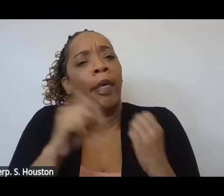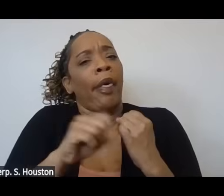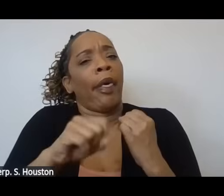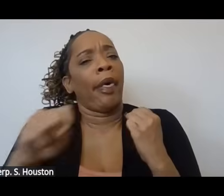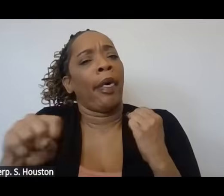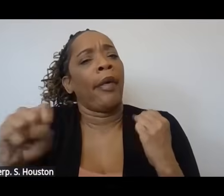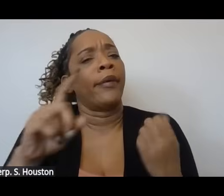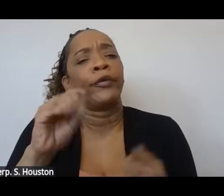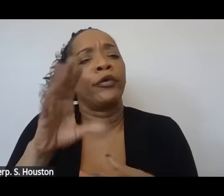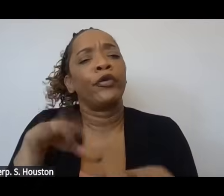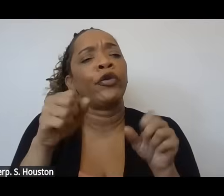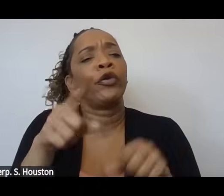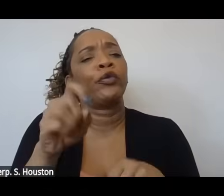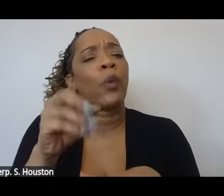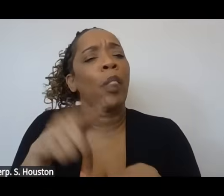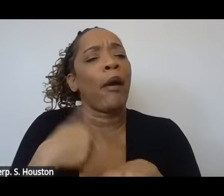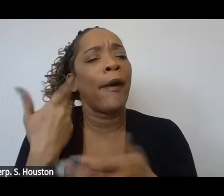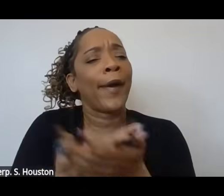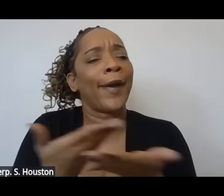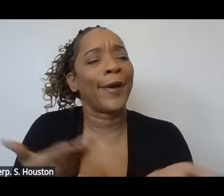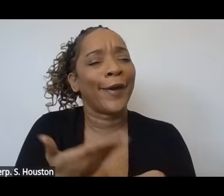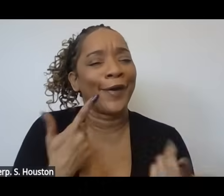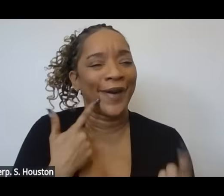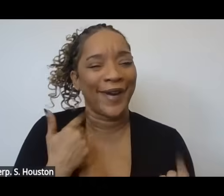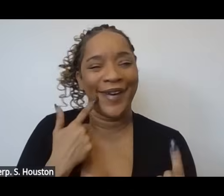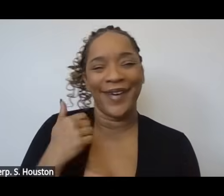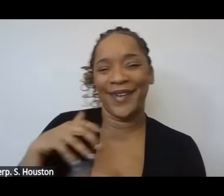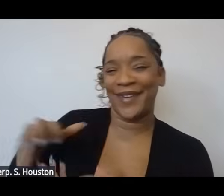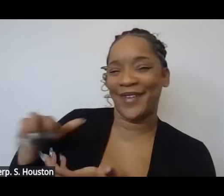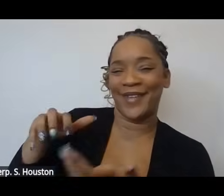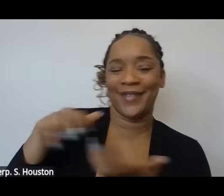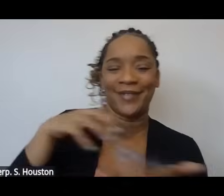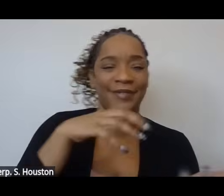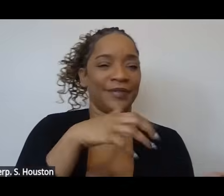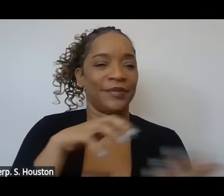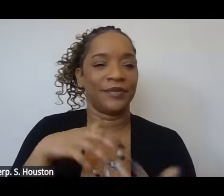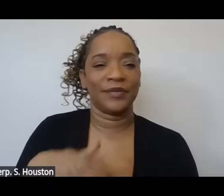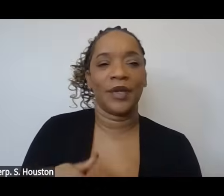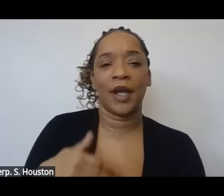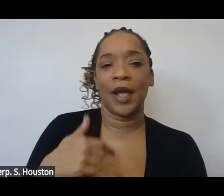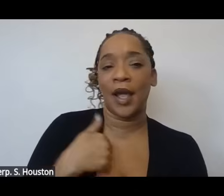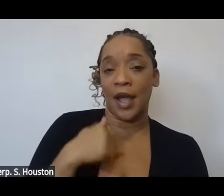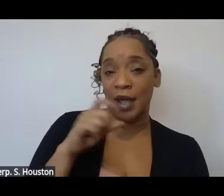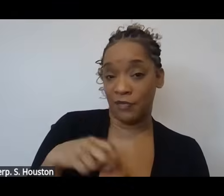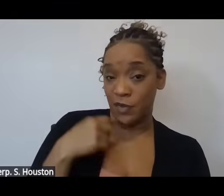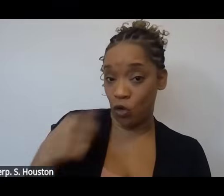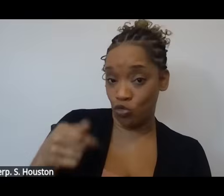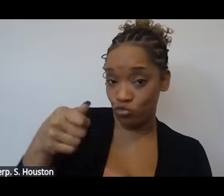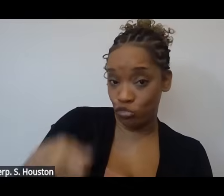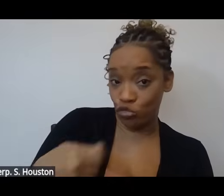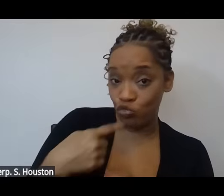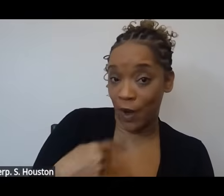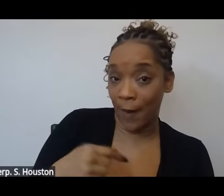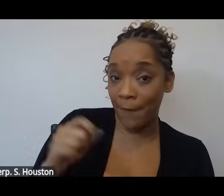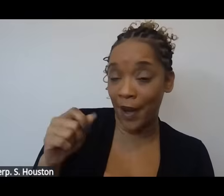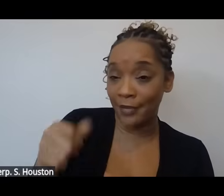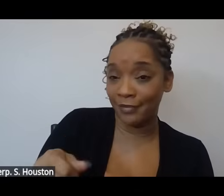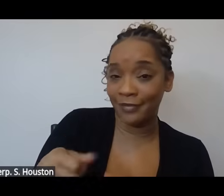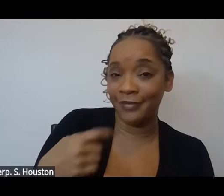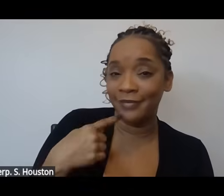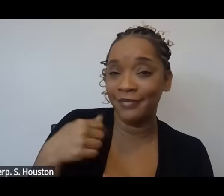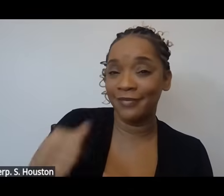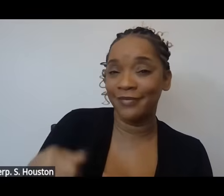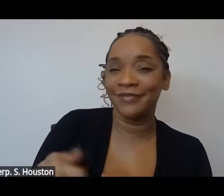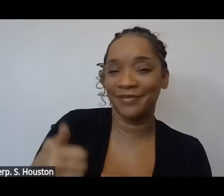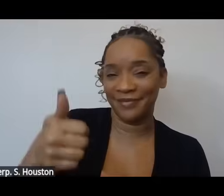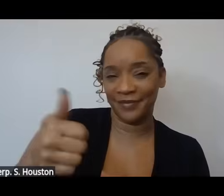Do I have to tell you to push the red button? There you go. So